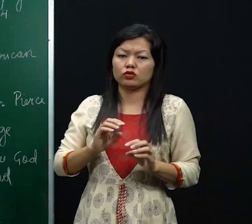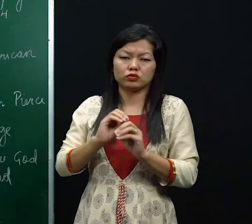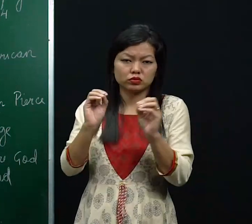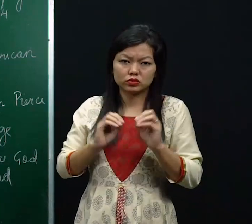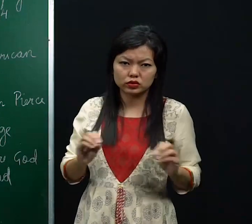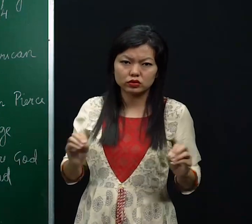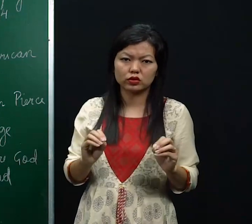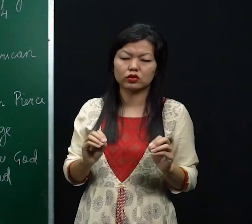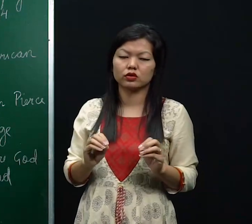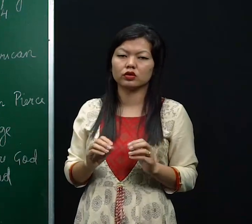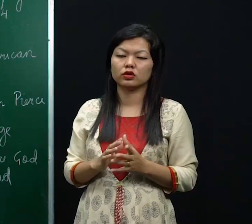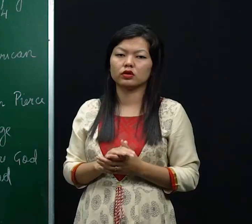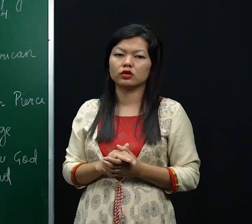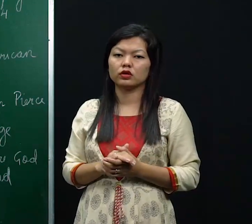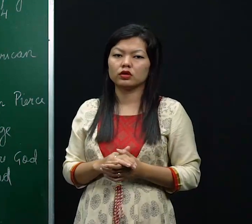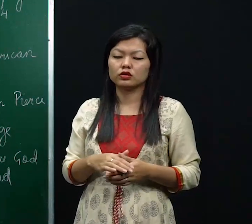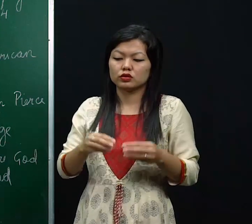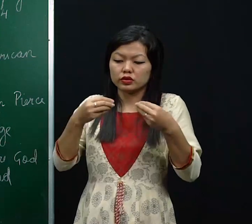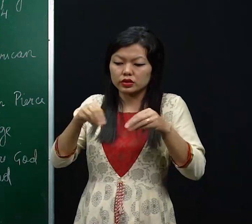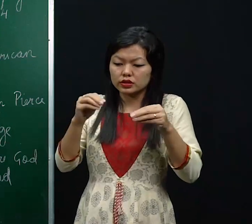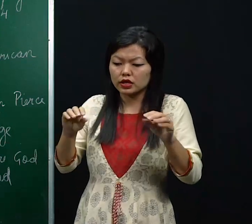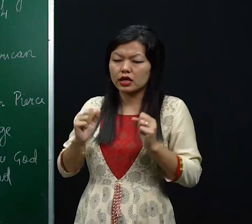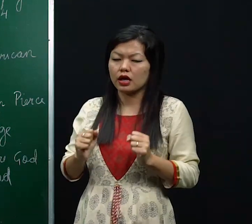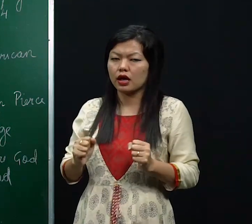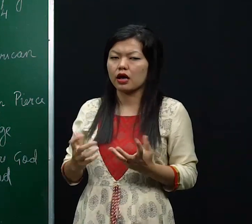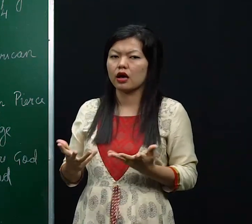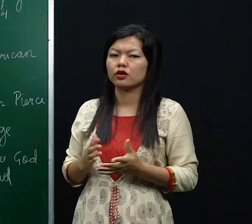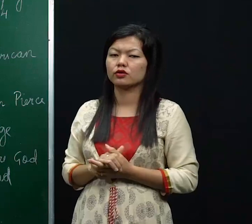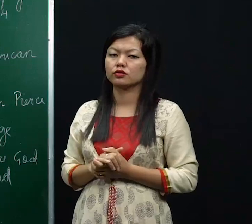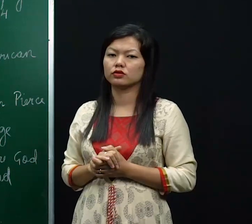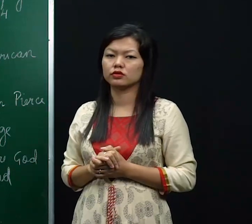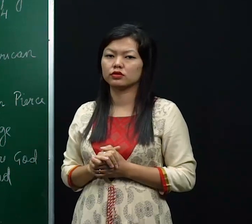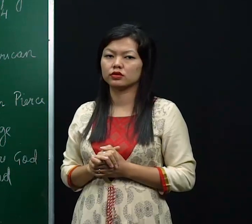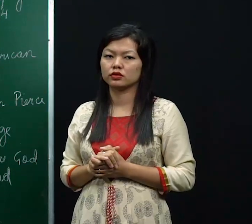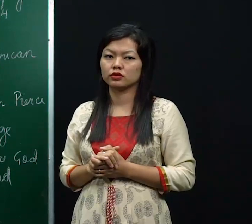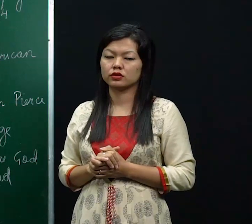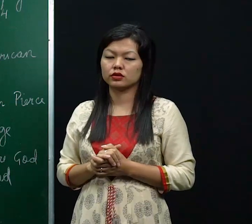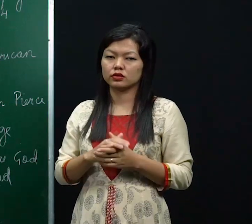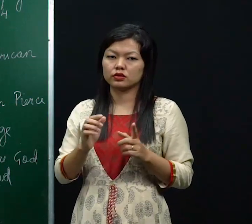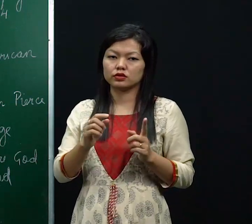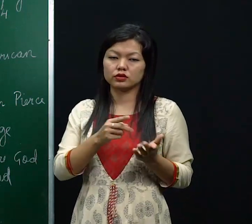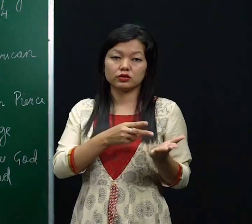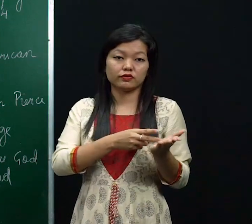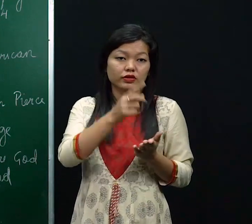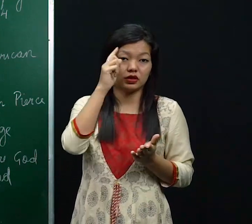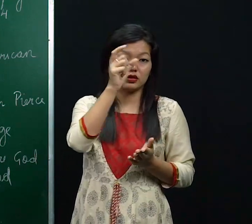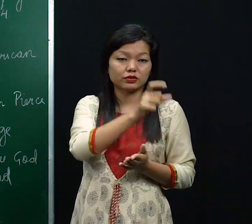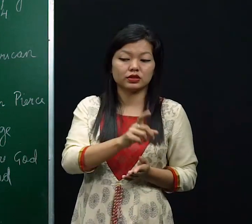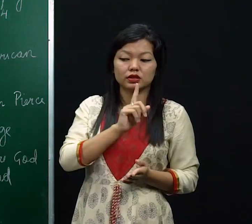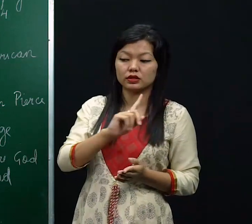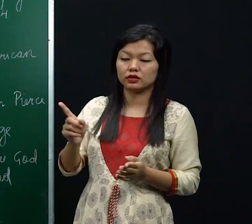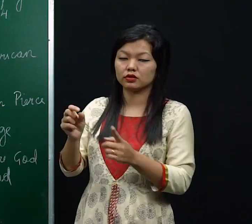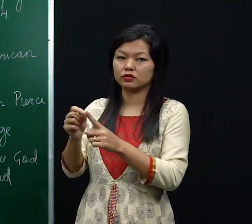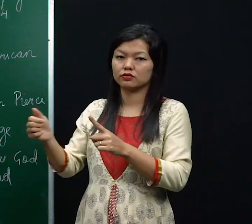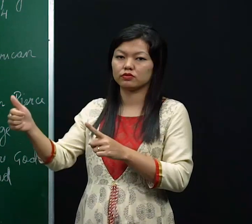us. And even the chief said, "My words will never set like the stars." So we know